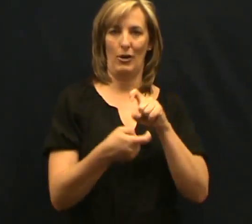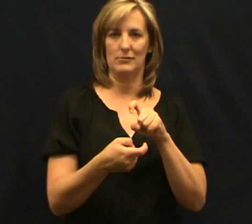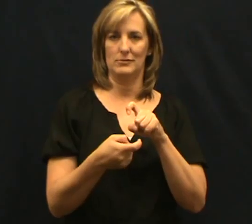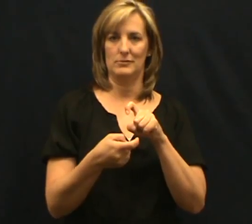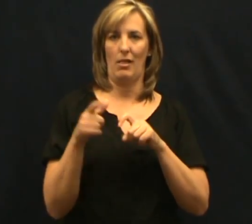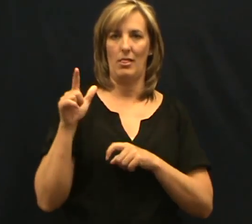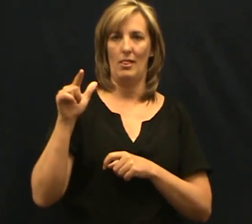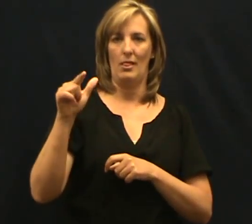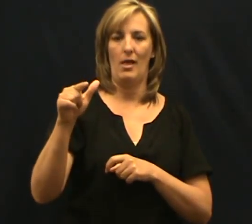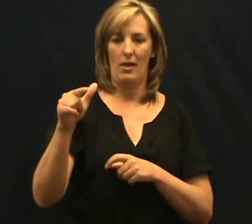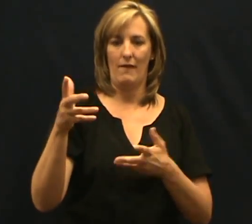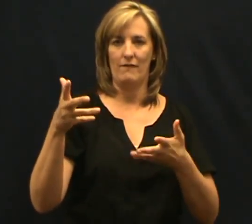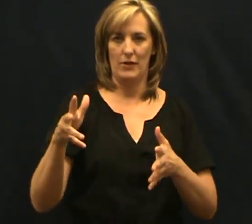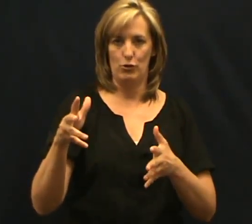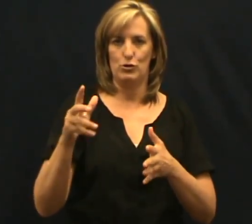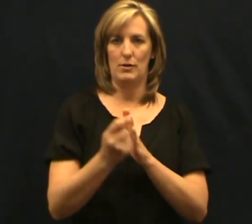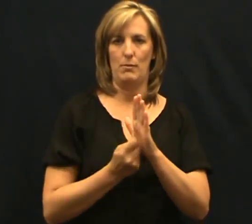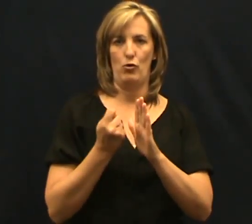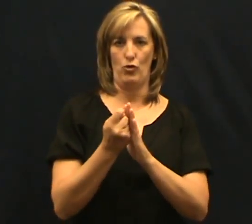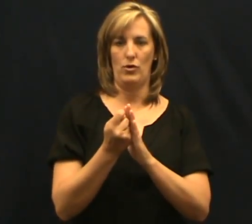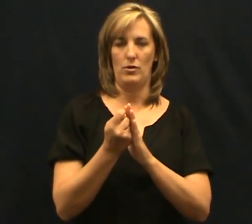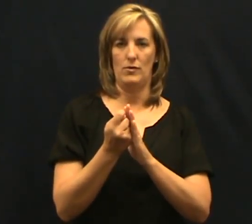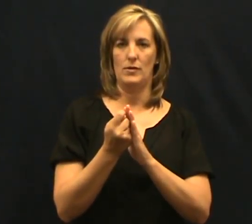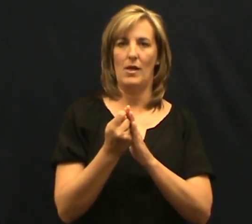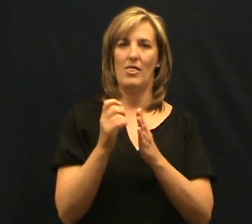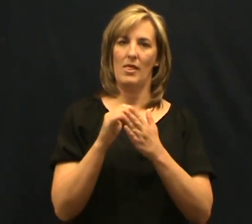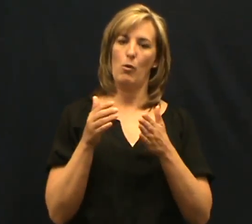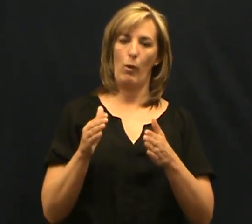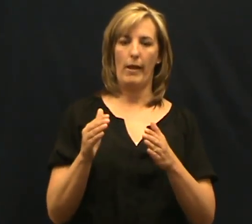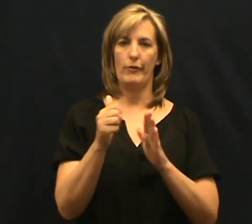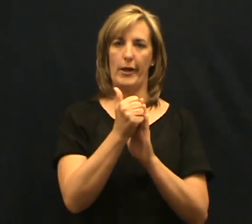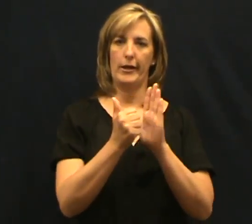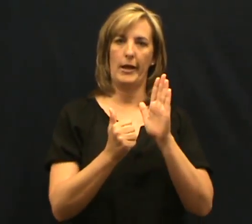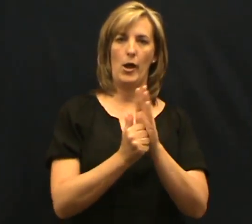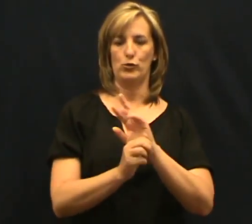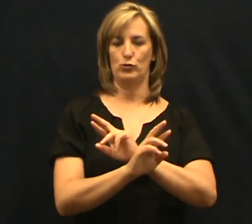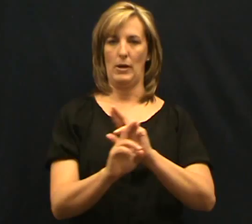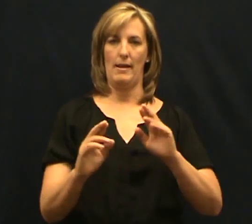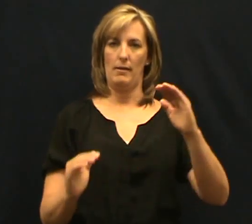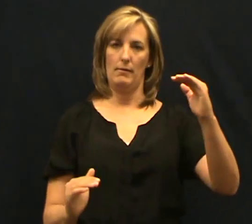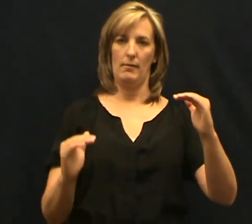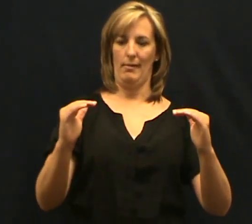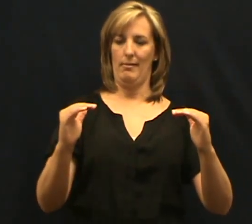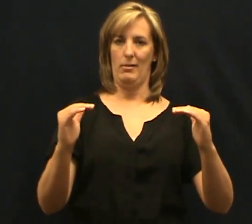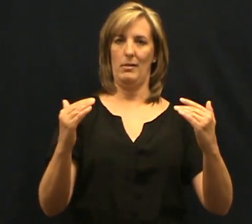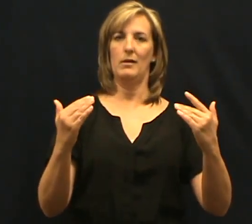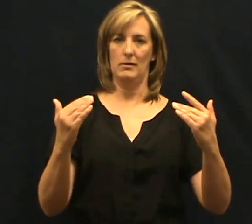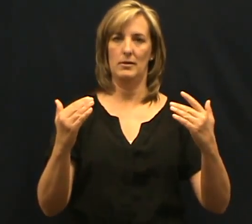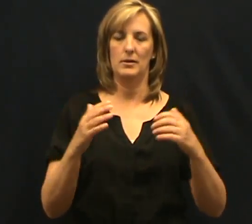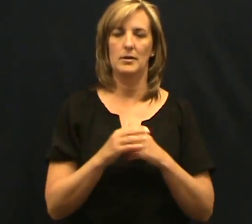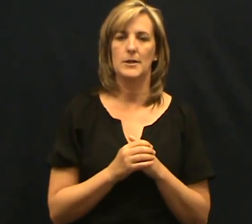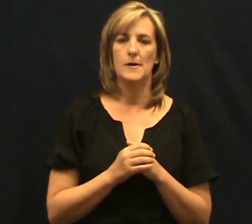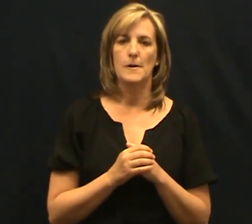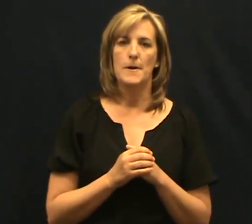the end of a period to get our accounts ready to prepare financial statements. So take a look at this this